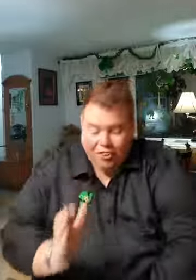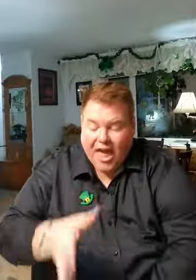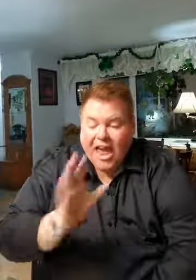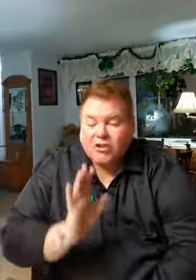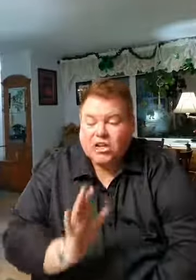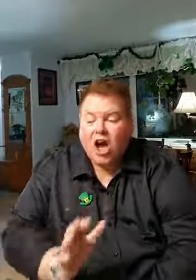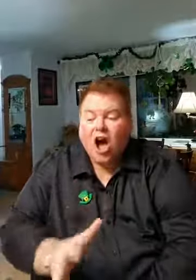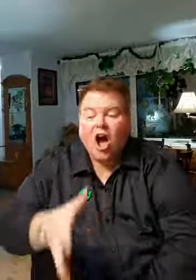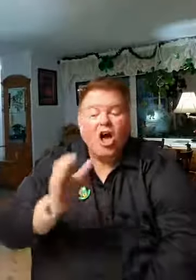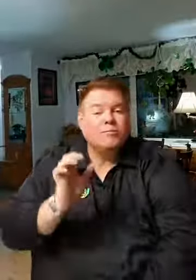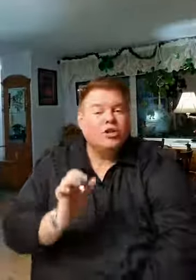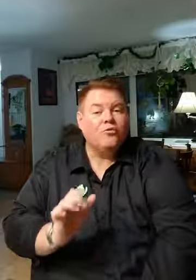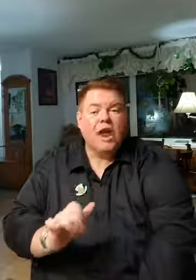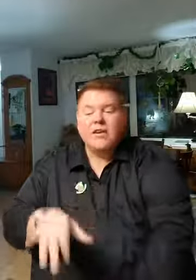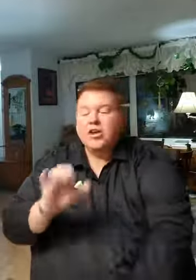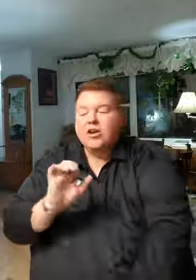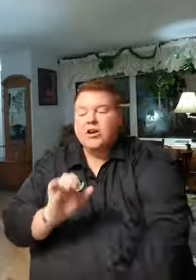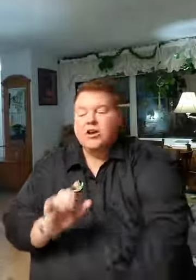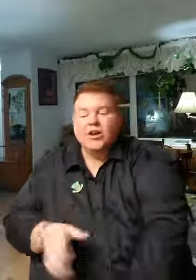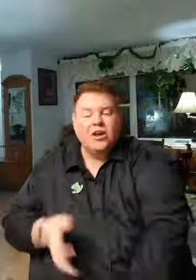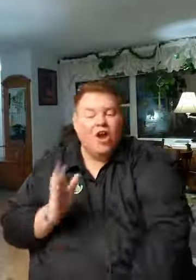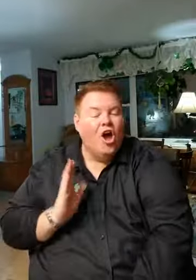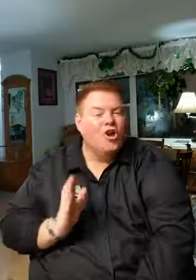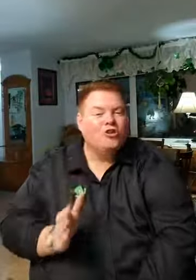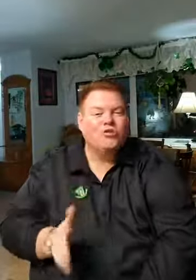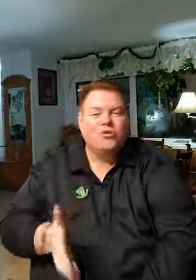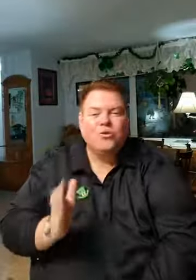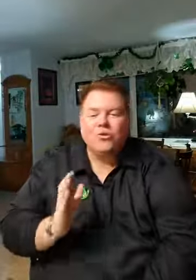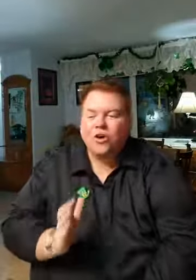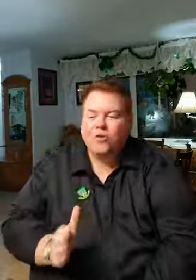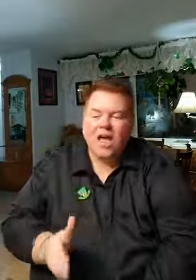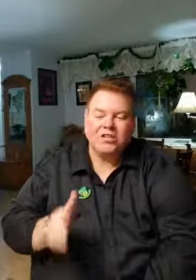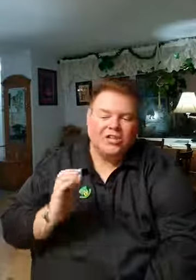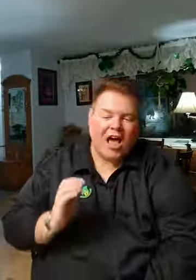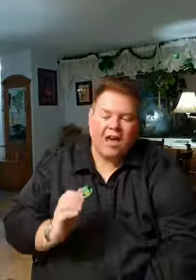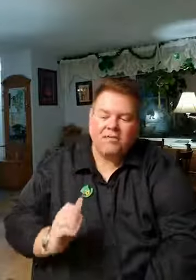There's a calm surrender to the rush of day.